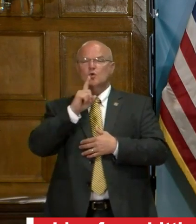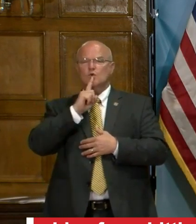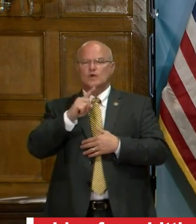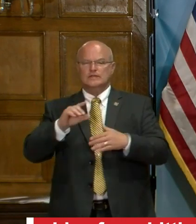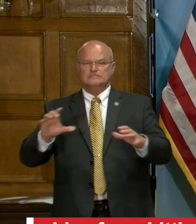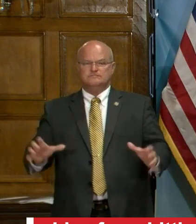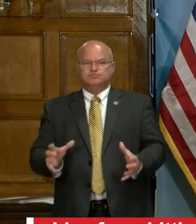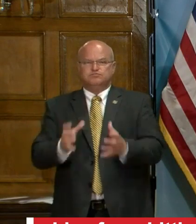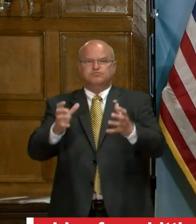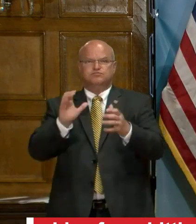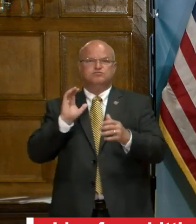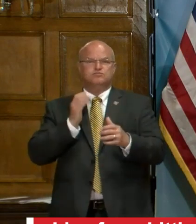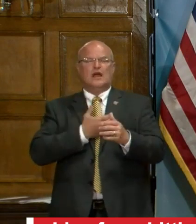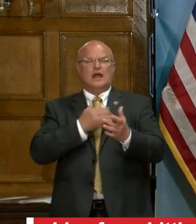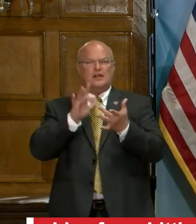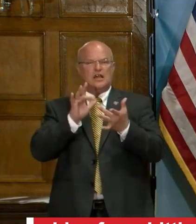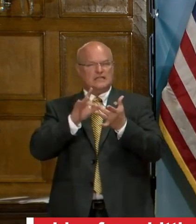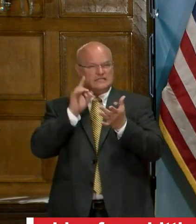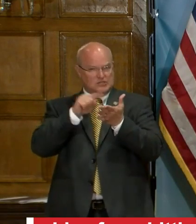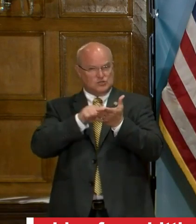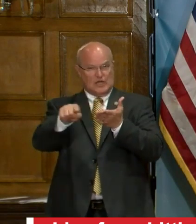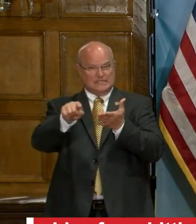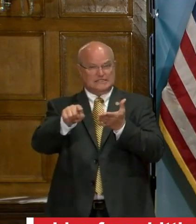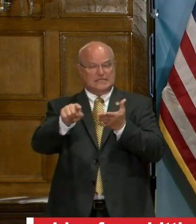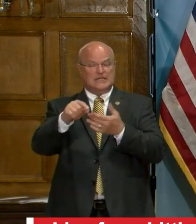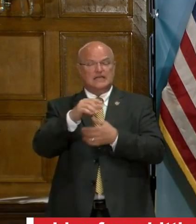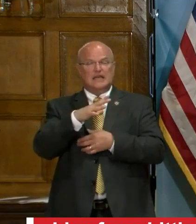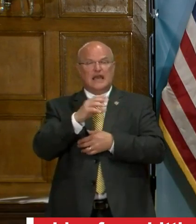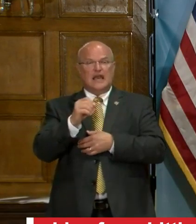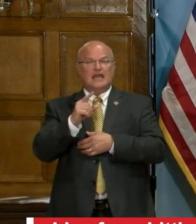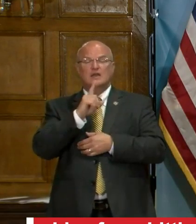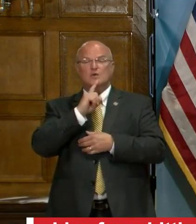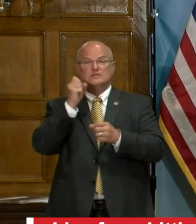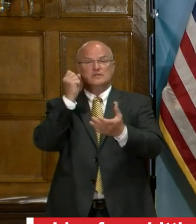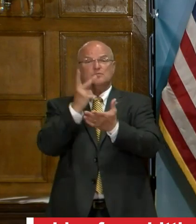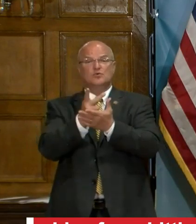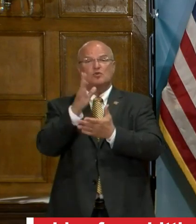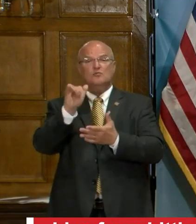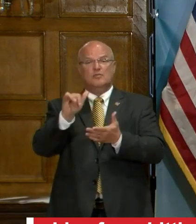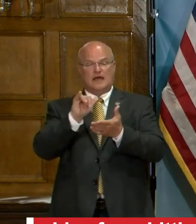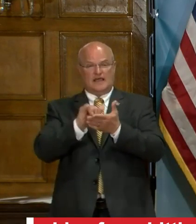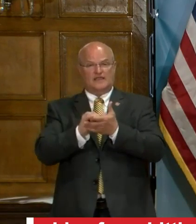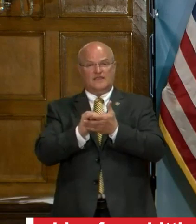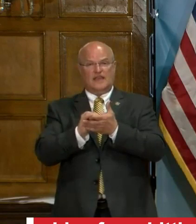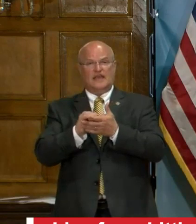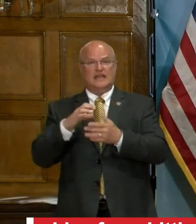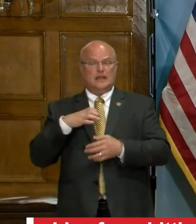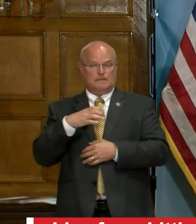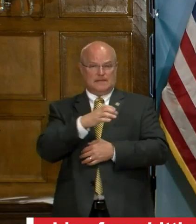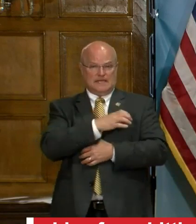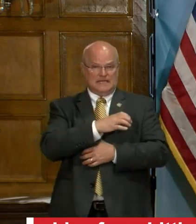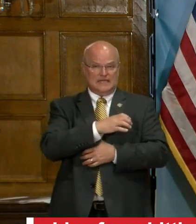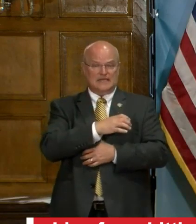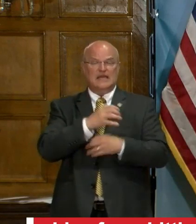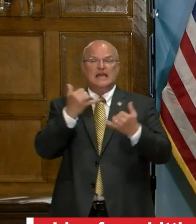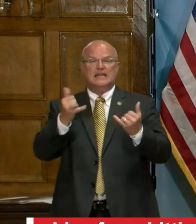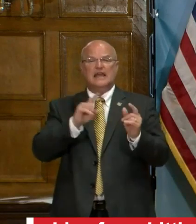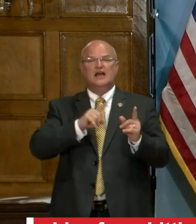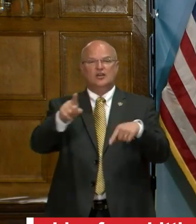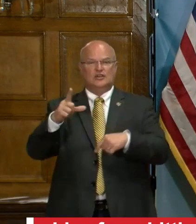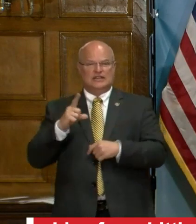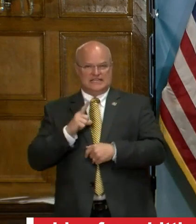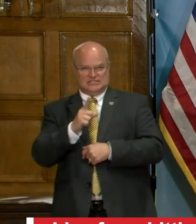scaling up our contact tracing, and it was approved by that committee. It will now go to